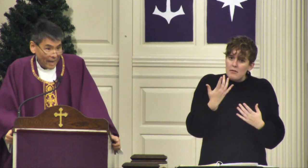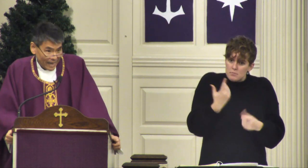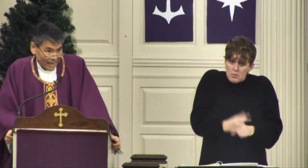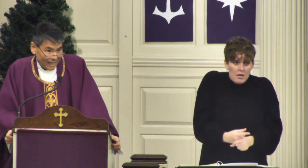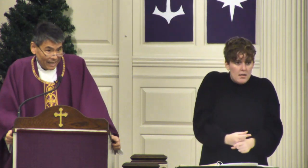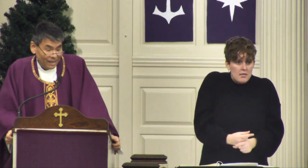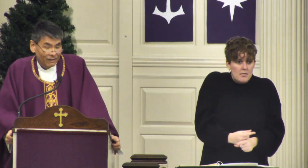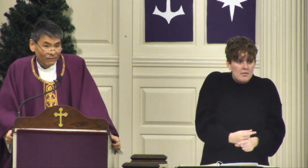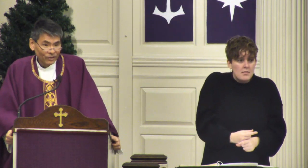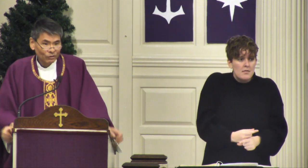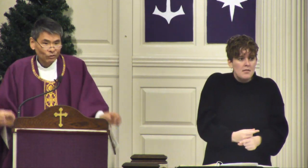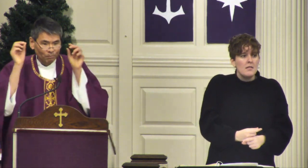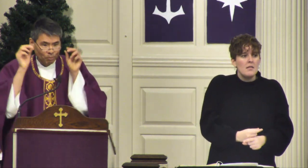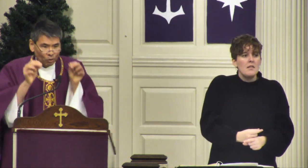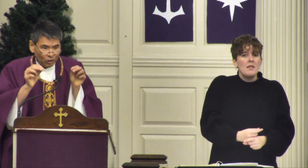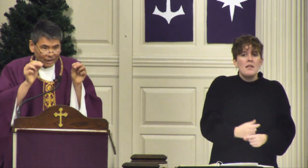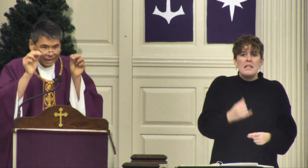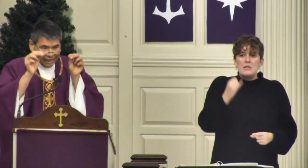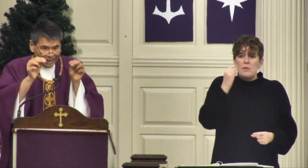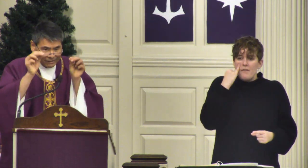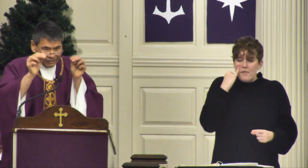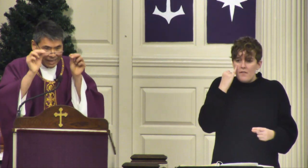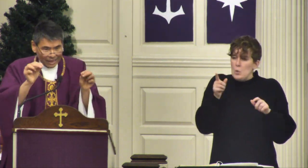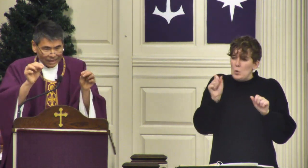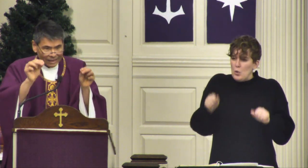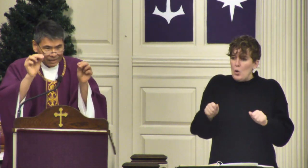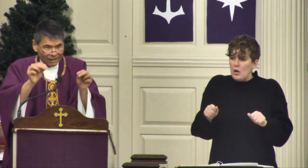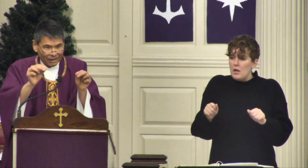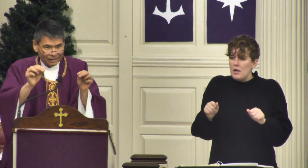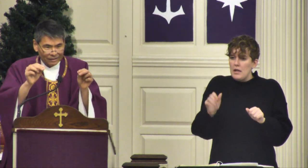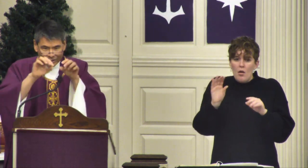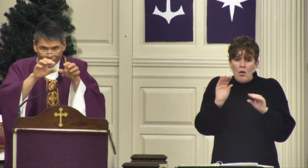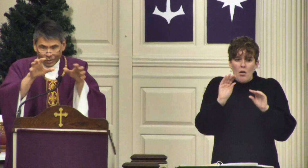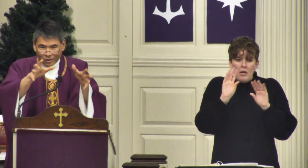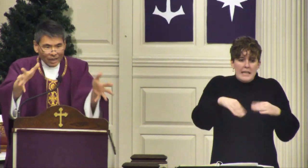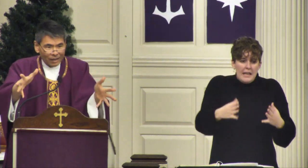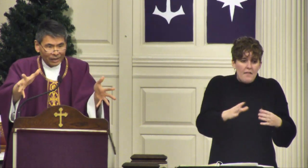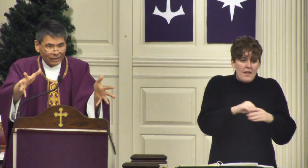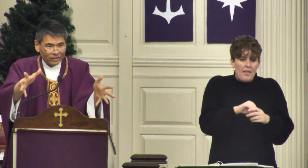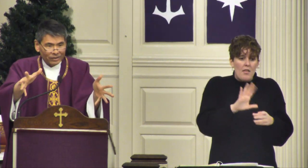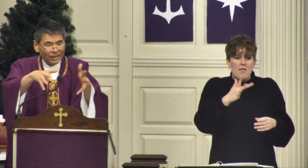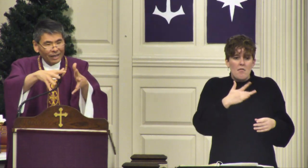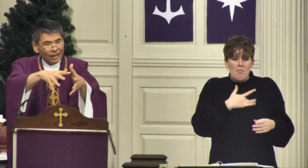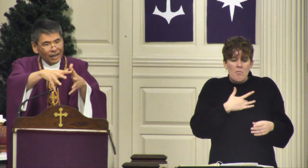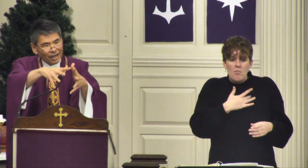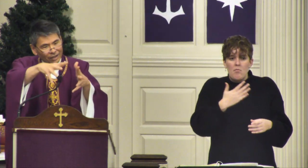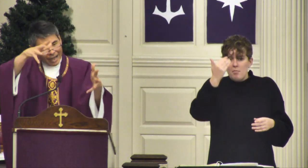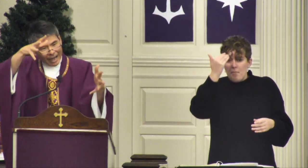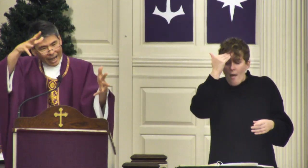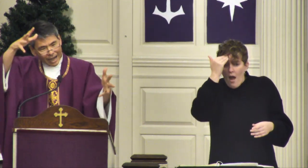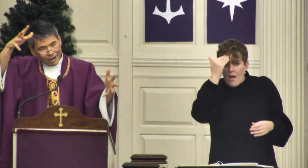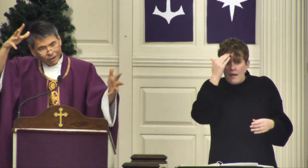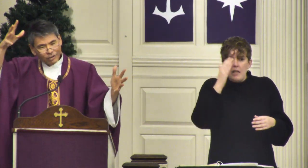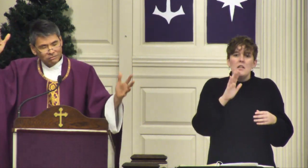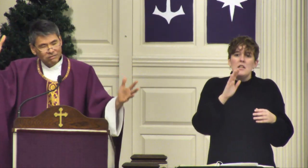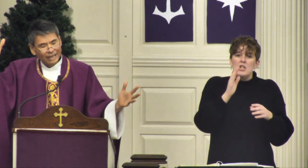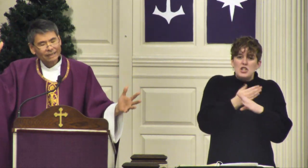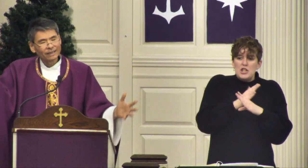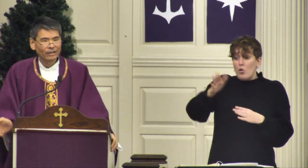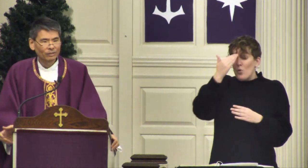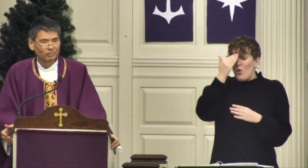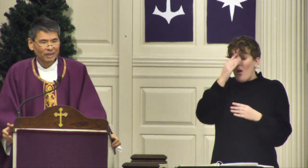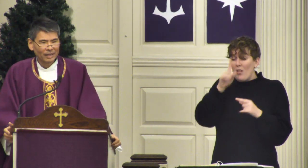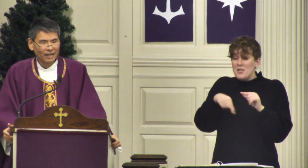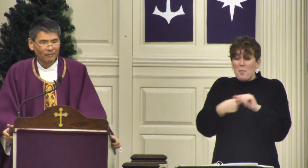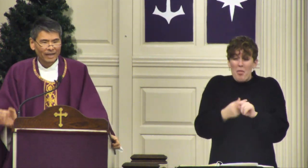way for you to put into their minds and hearts your knowledge of how great